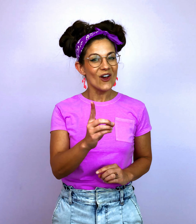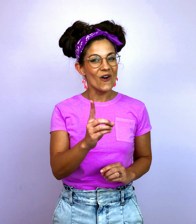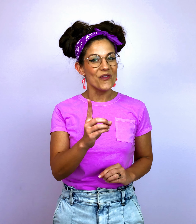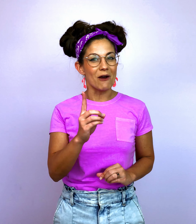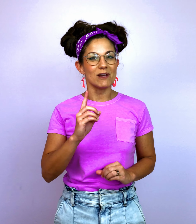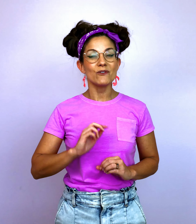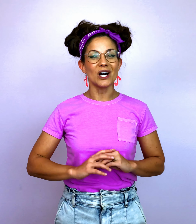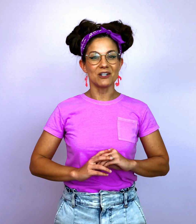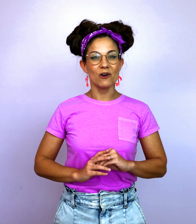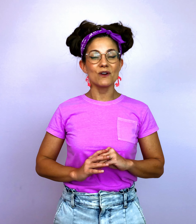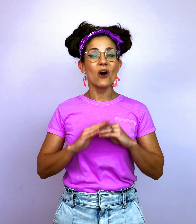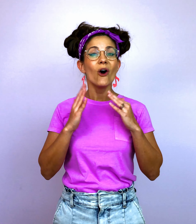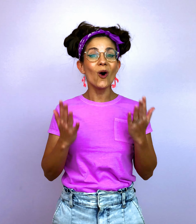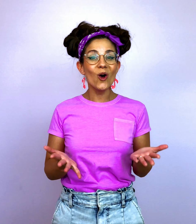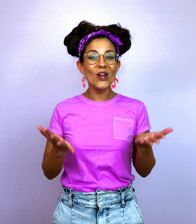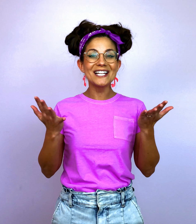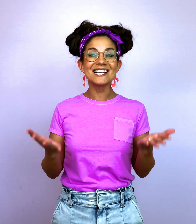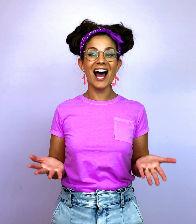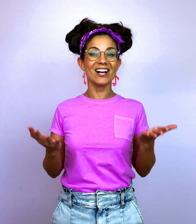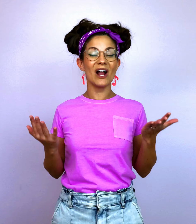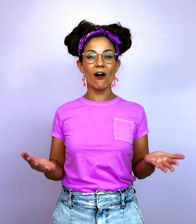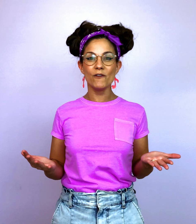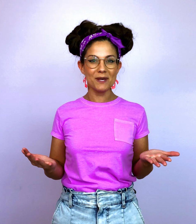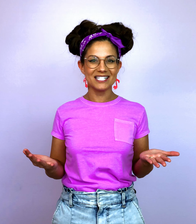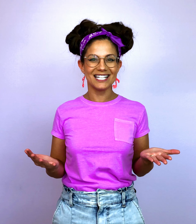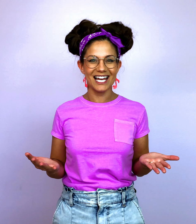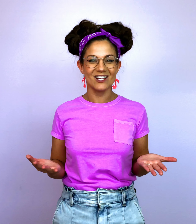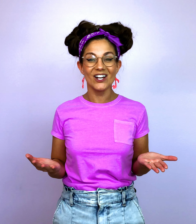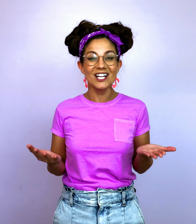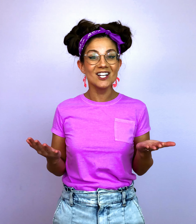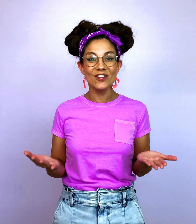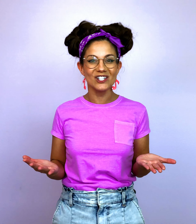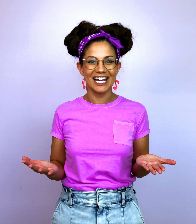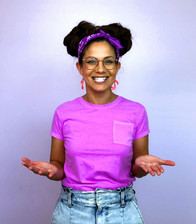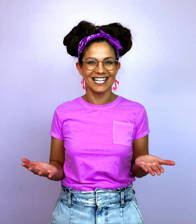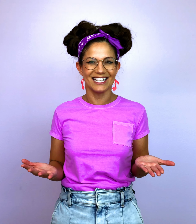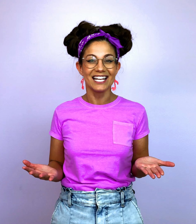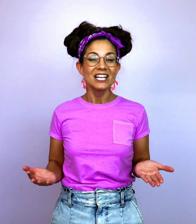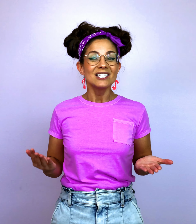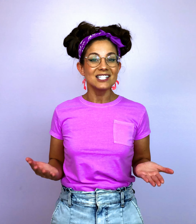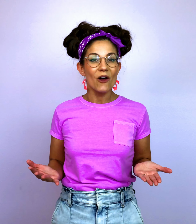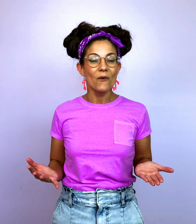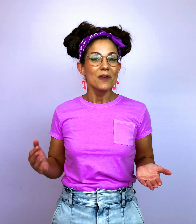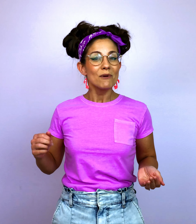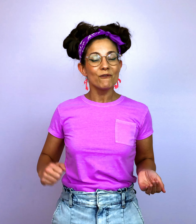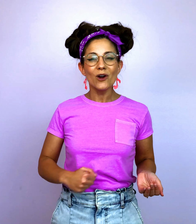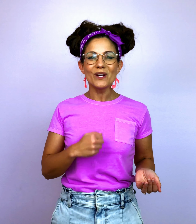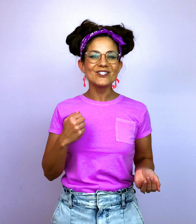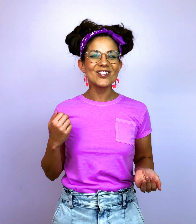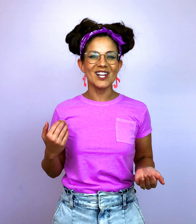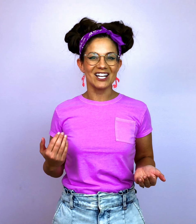know that we've gone over the whole entire alphabet together in another lesson. So, before we do the letter